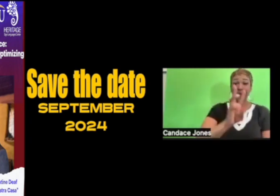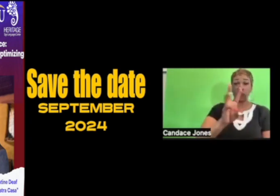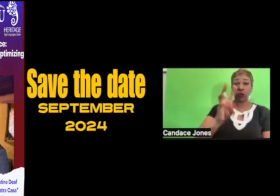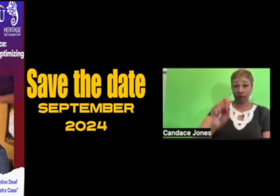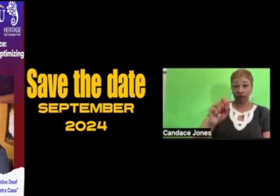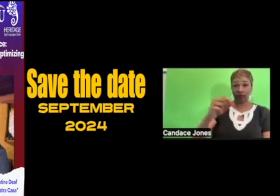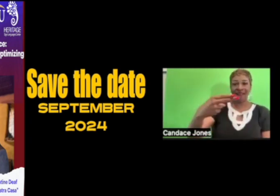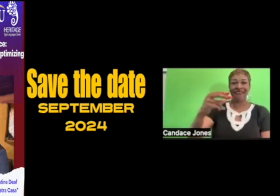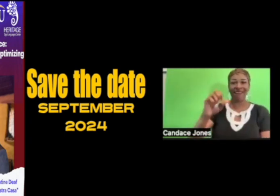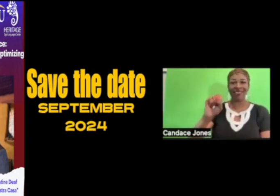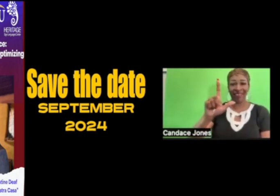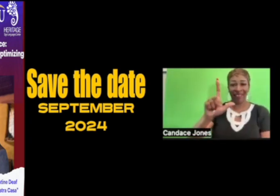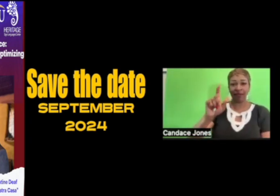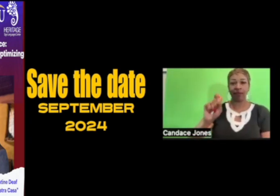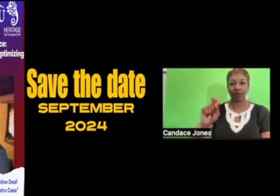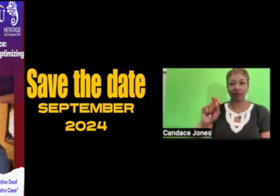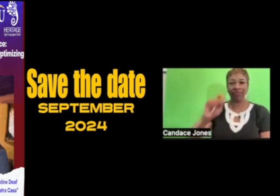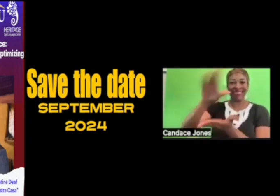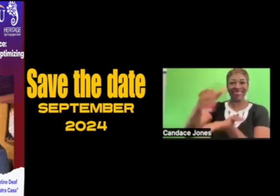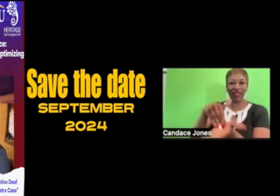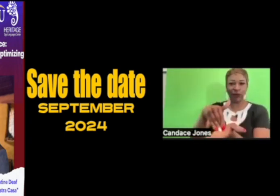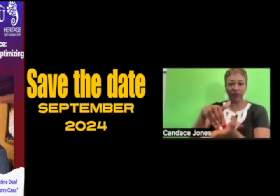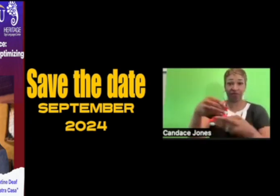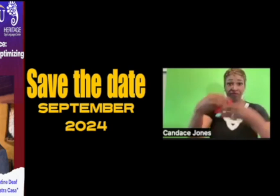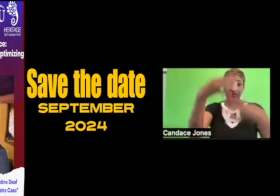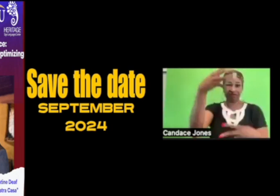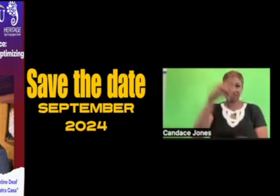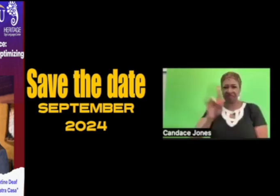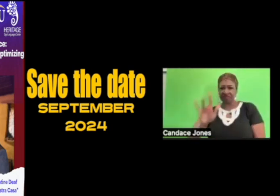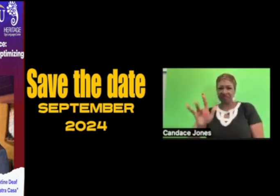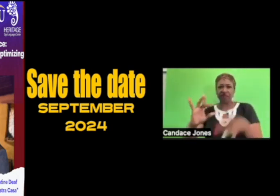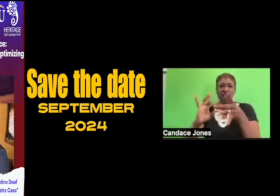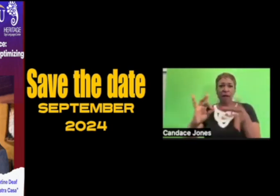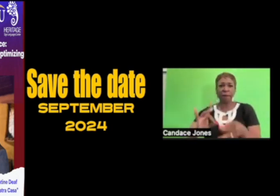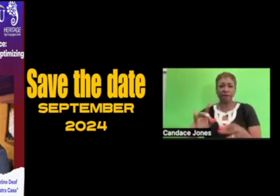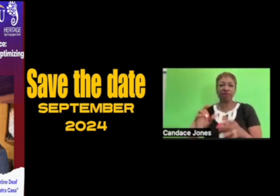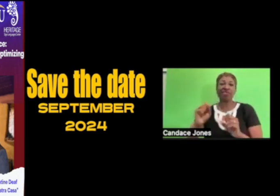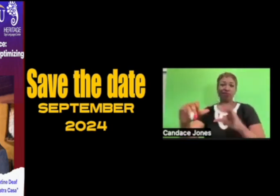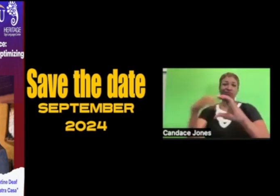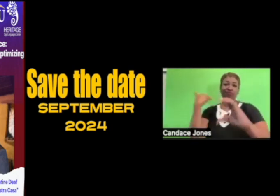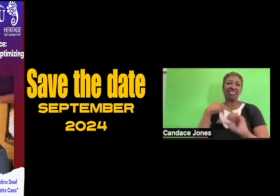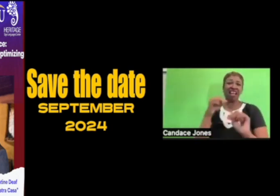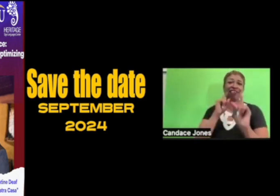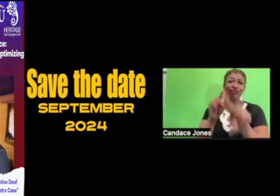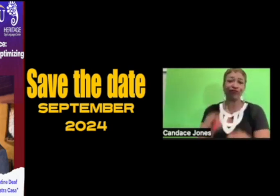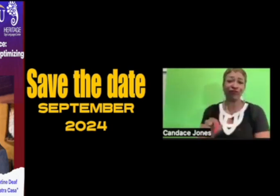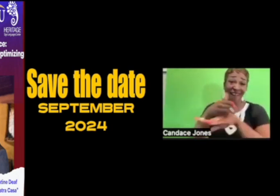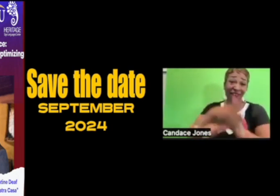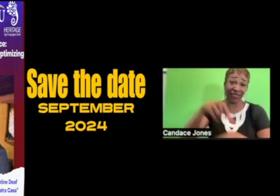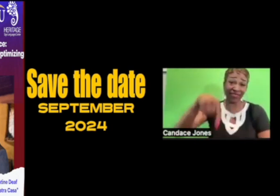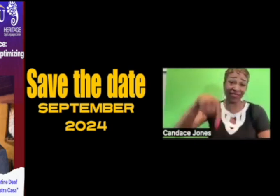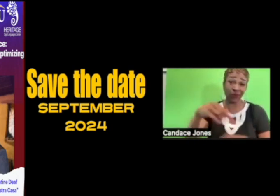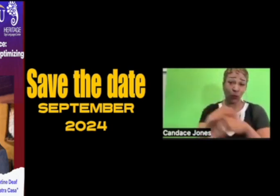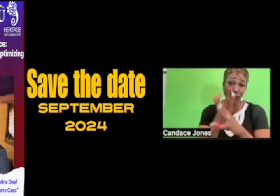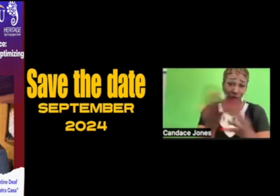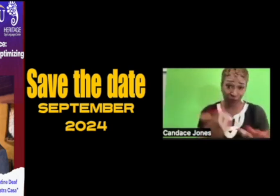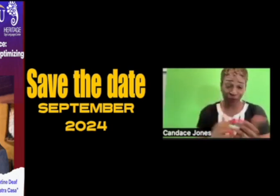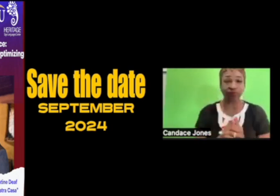You can submit your questions through our center. If you have further questions, feel free to submit